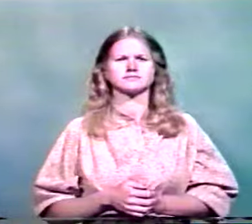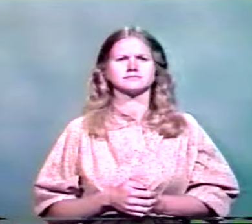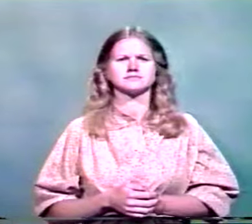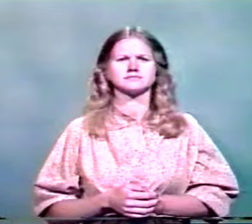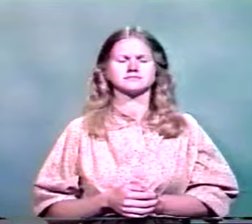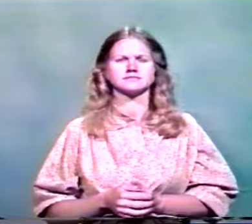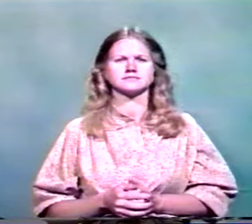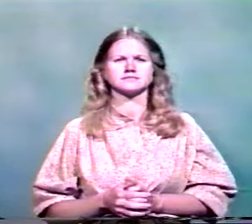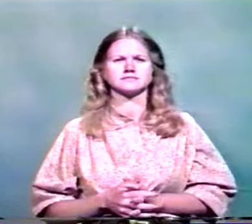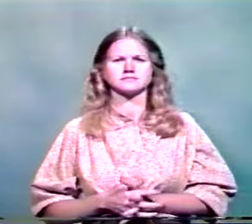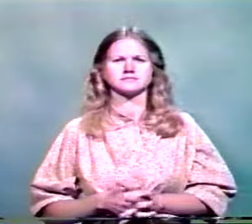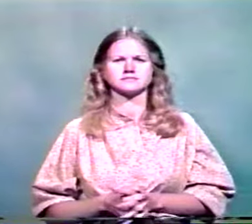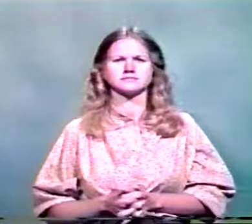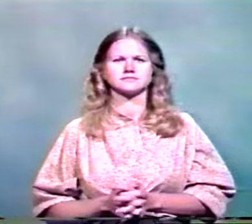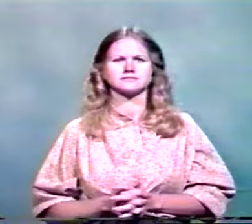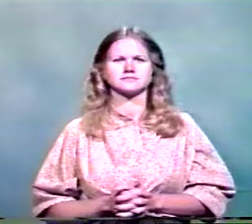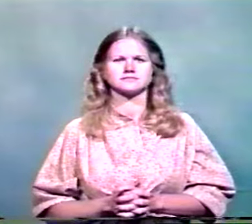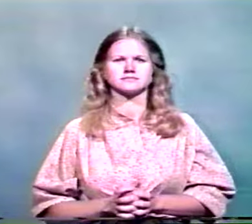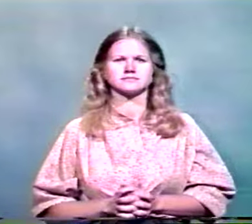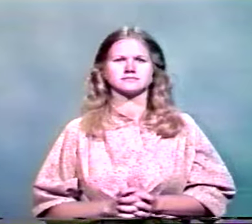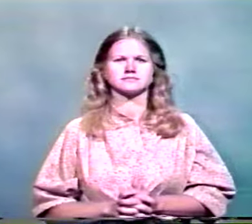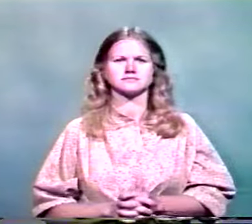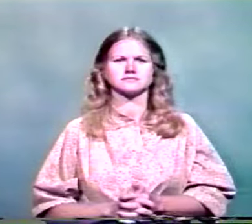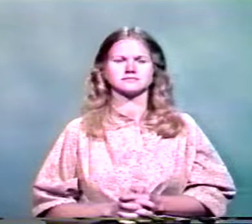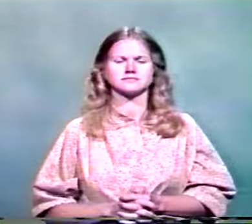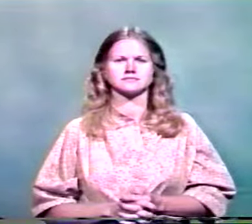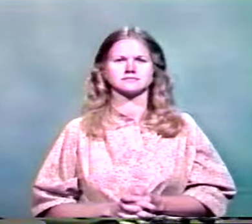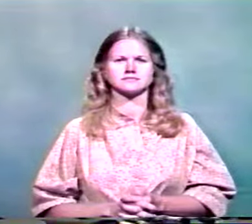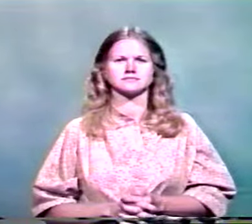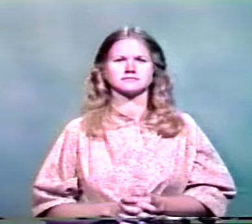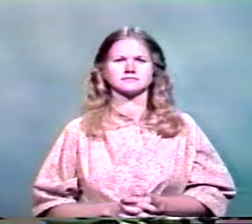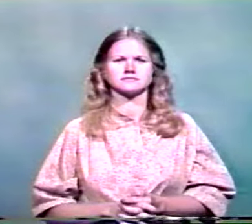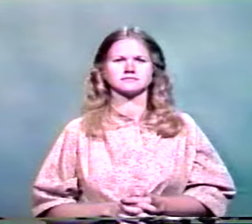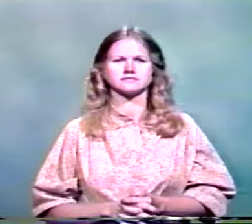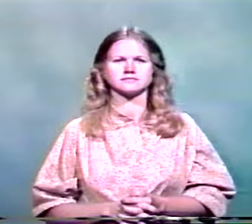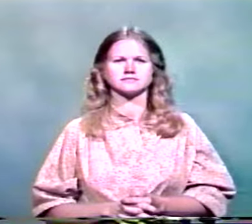It happened that my mother noticed I kept being careful. I seemed afraid to fall.